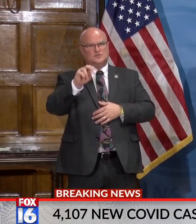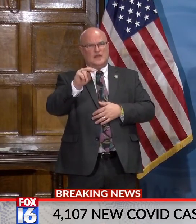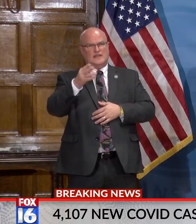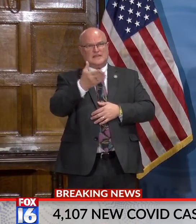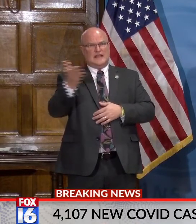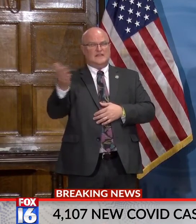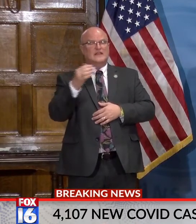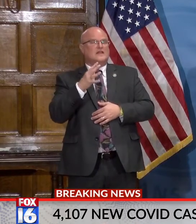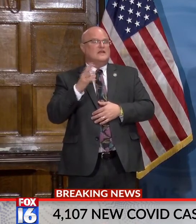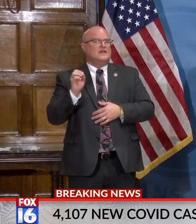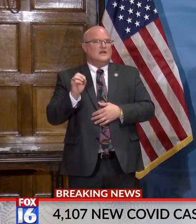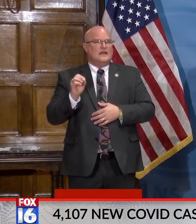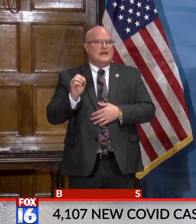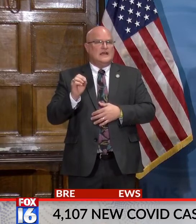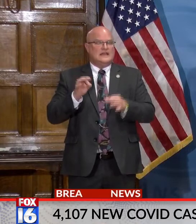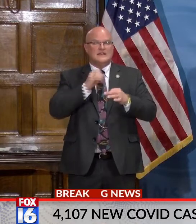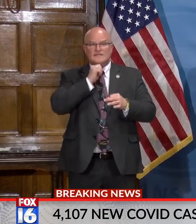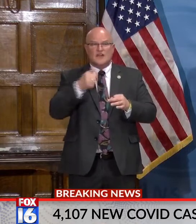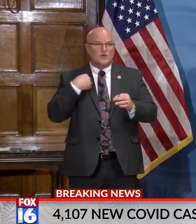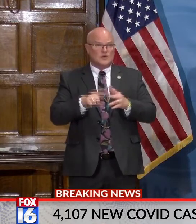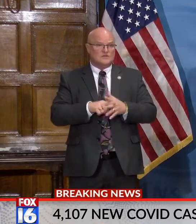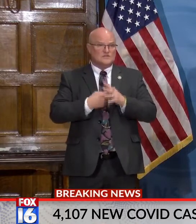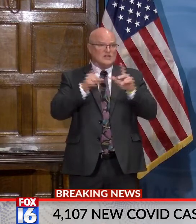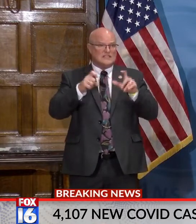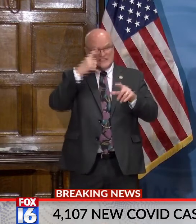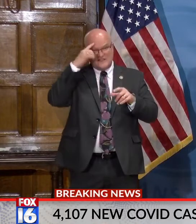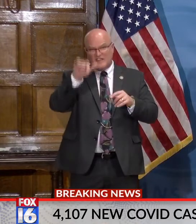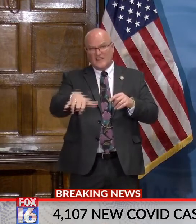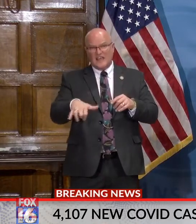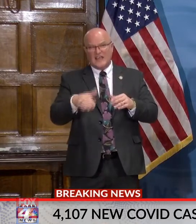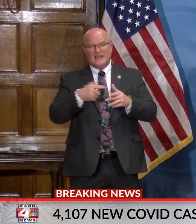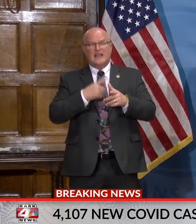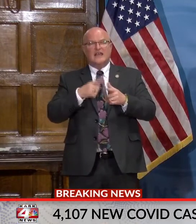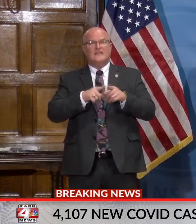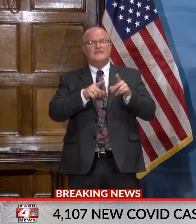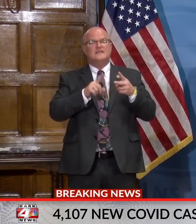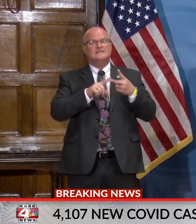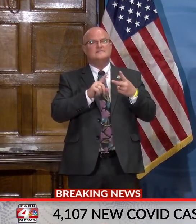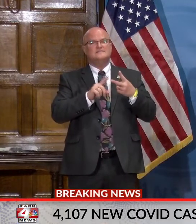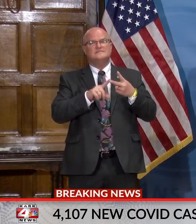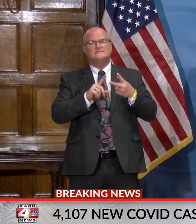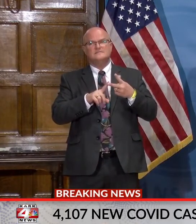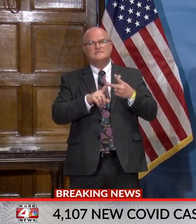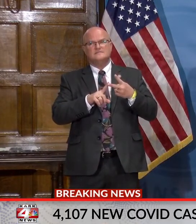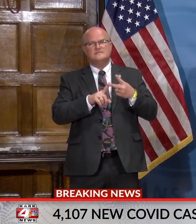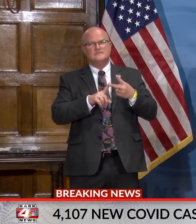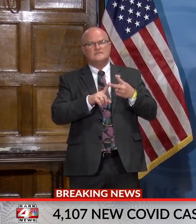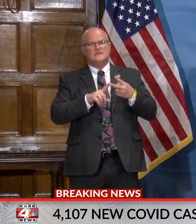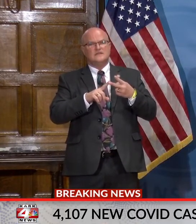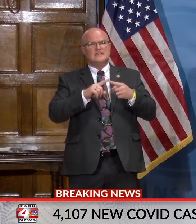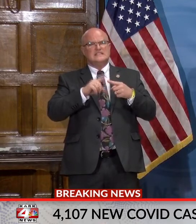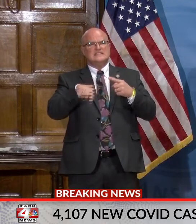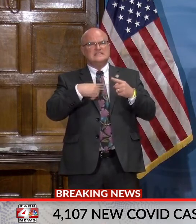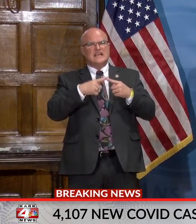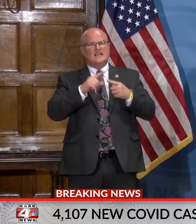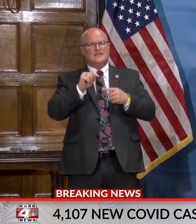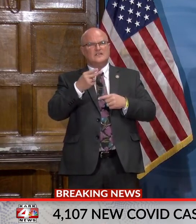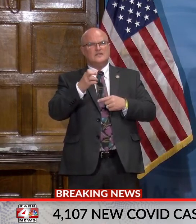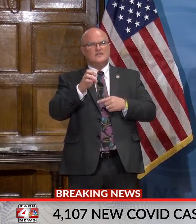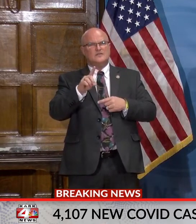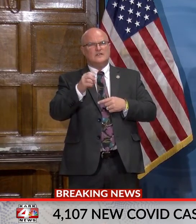there? And if not, are we going to start testing for that? And then also, too, are cycle threshold numbers